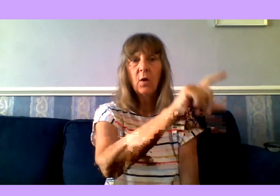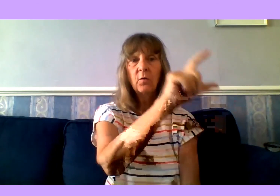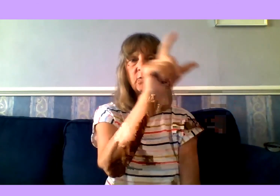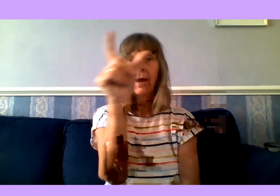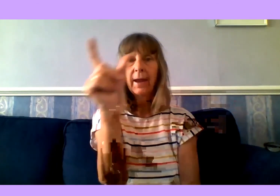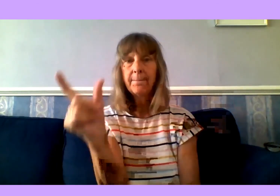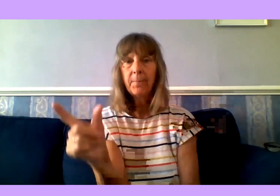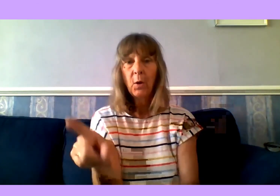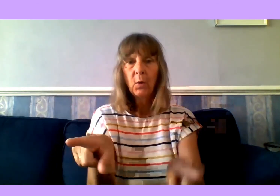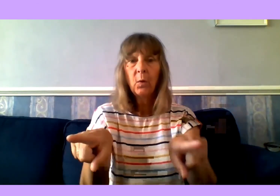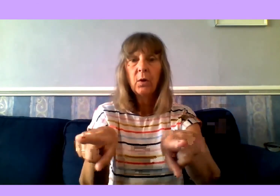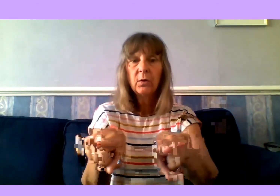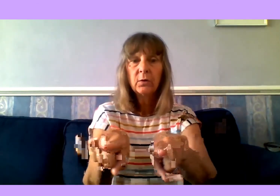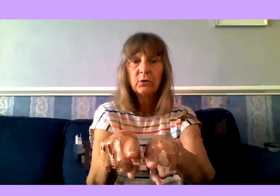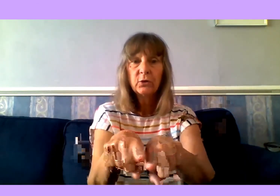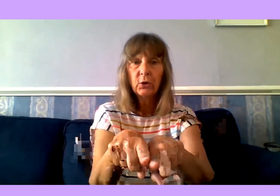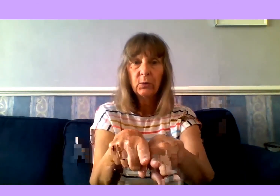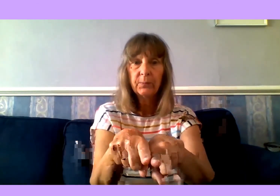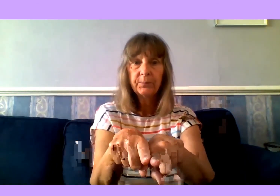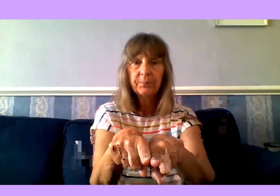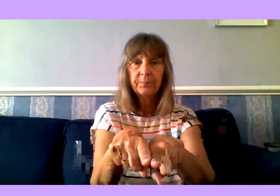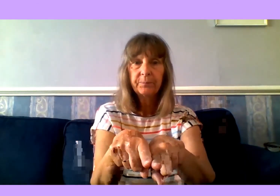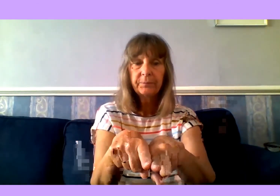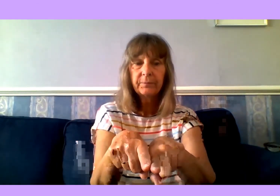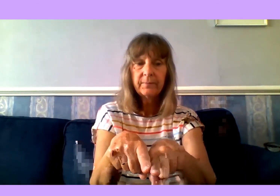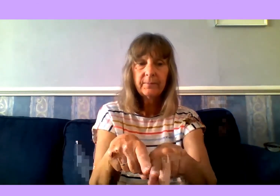sing a rainbow too.